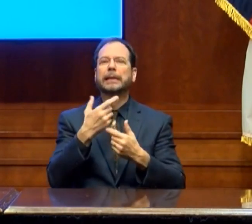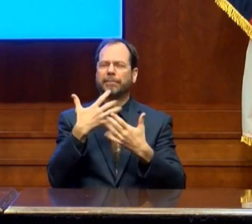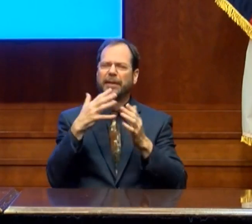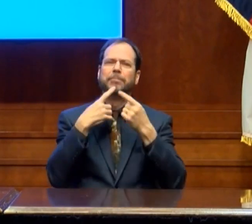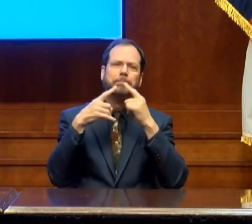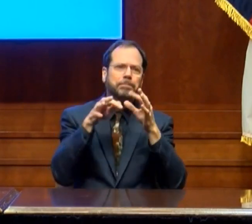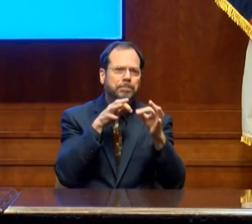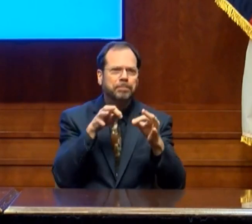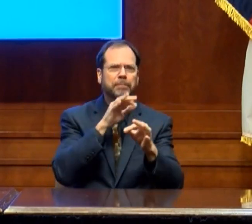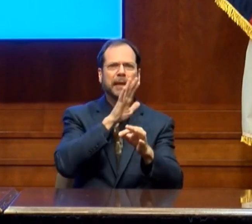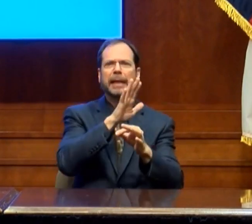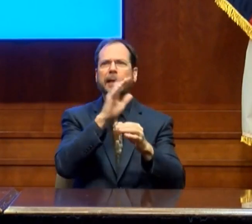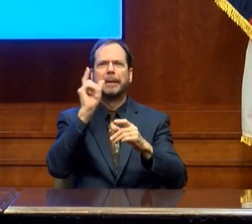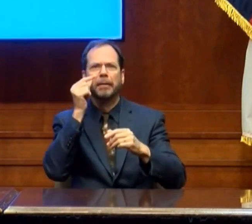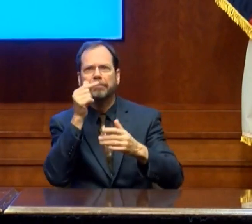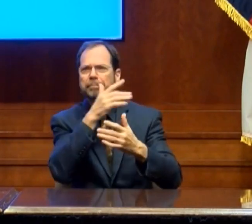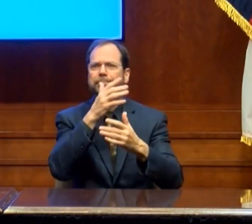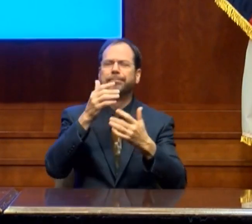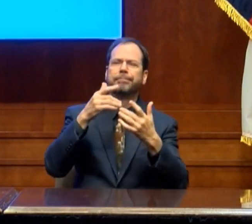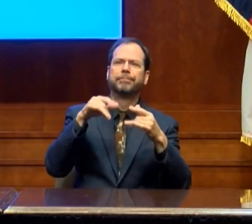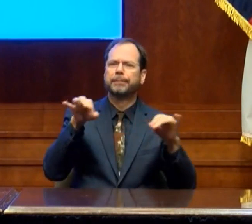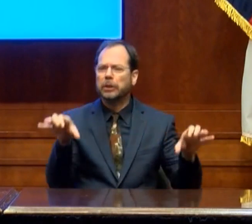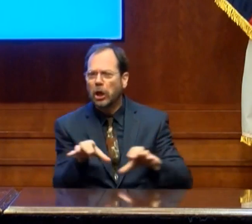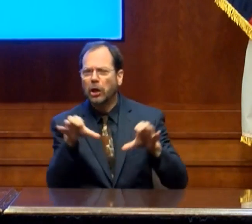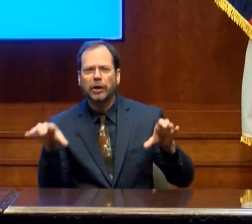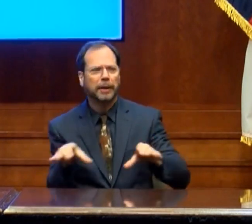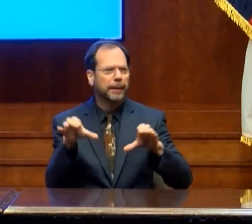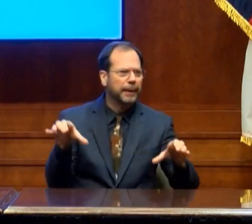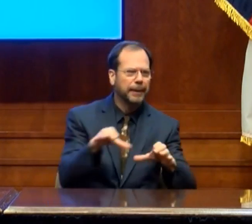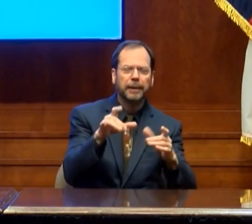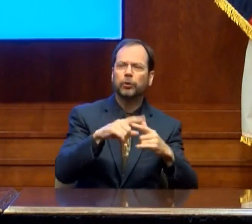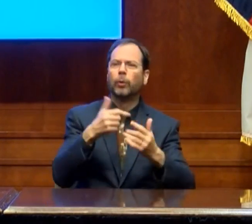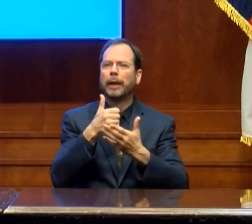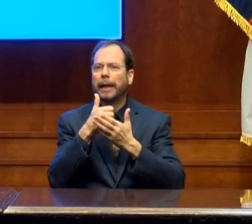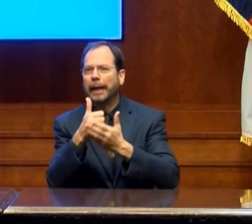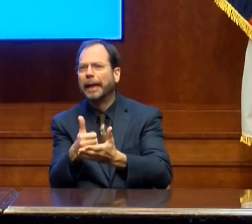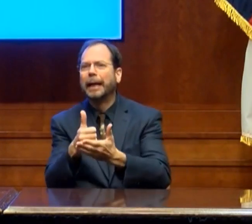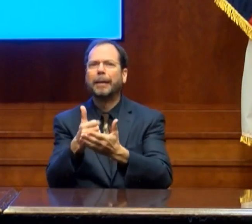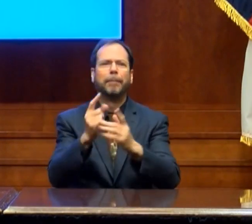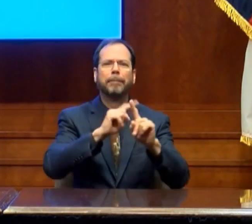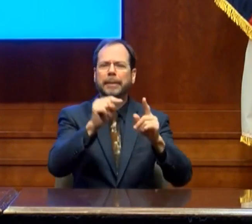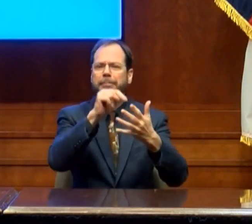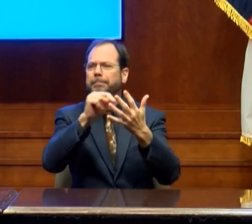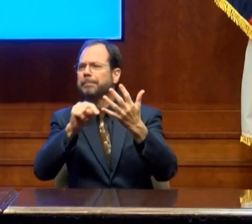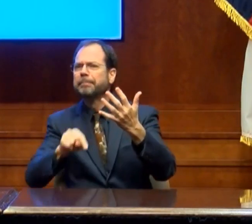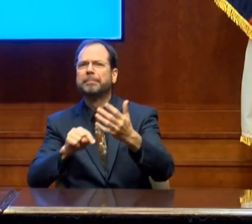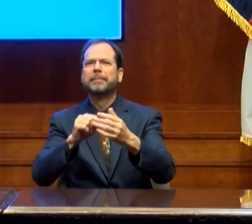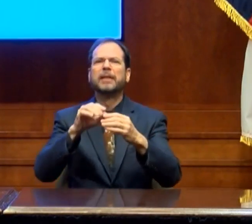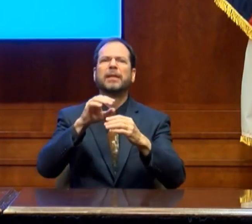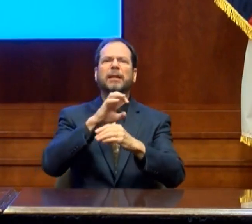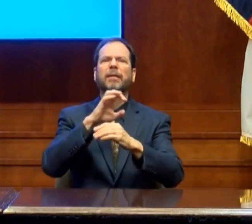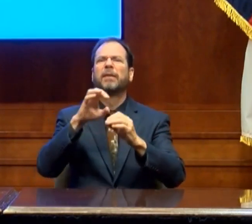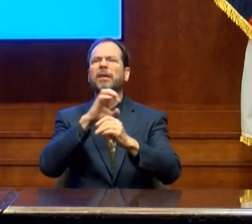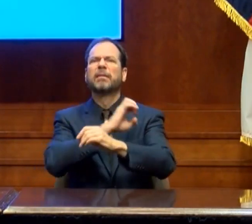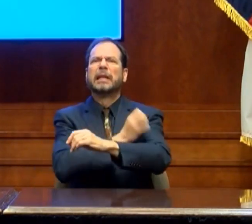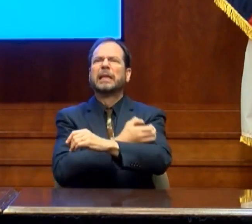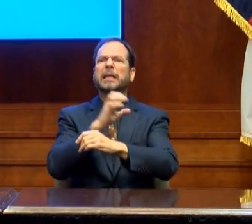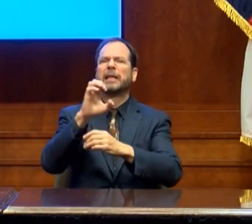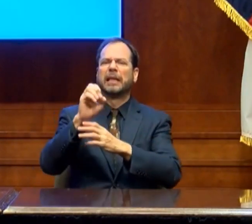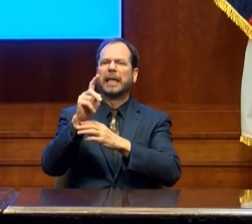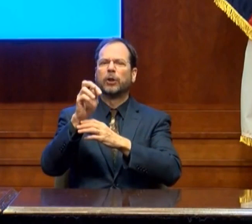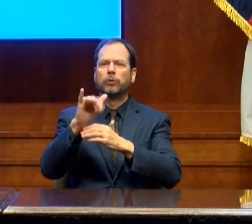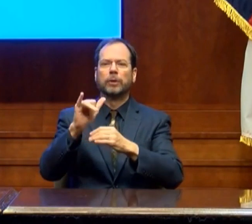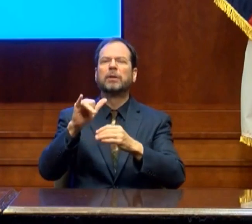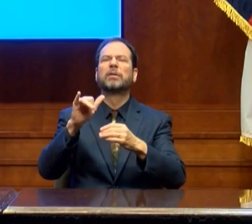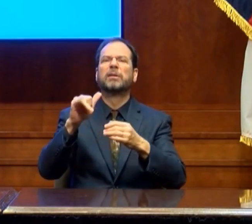his administration have done with regard to helping the energy industry, and he mentioned the energy industry in Texas in